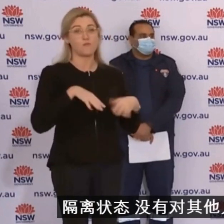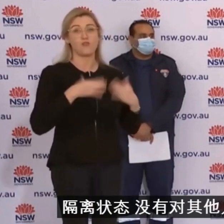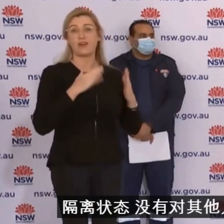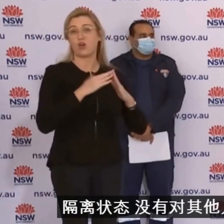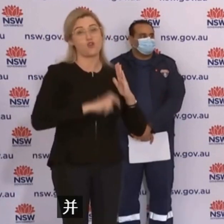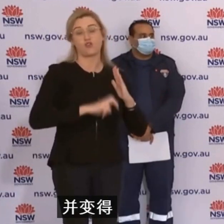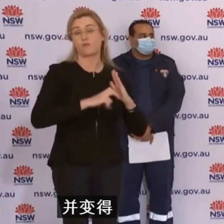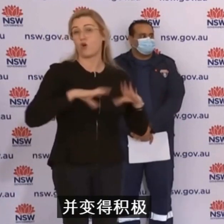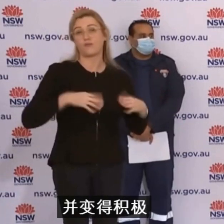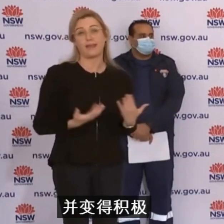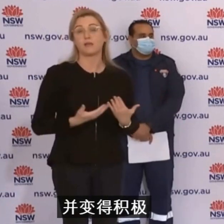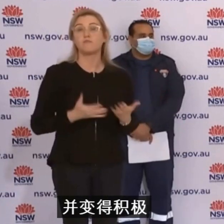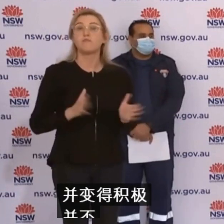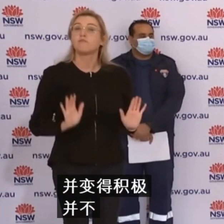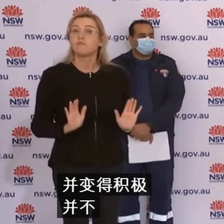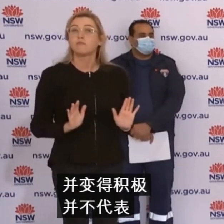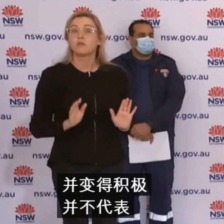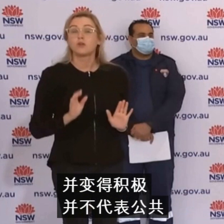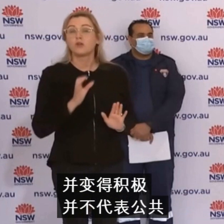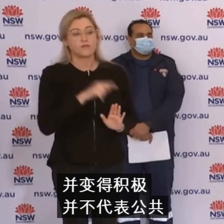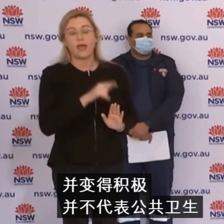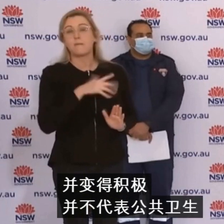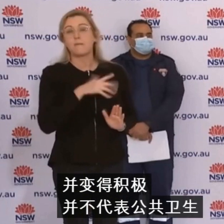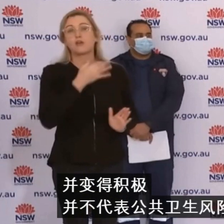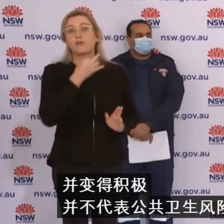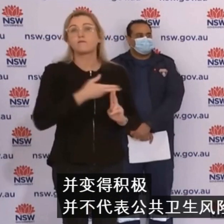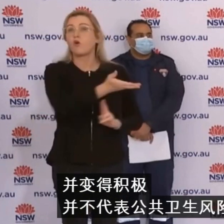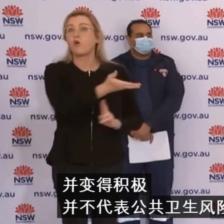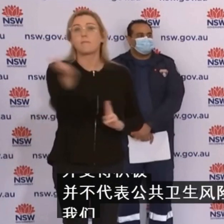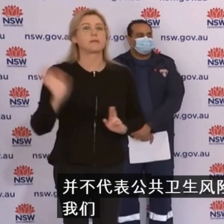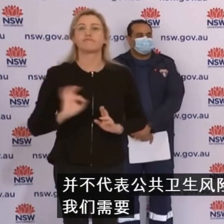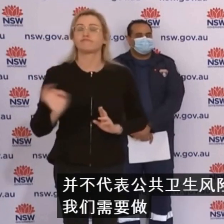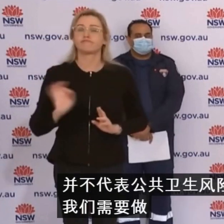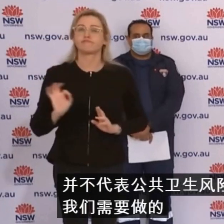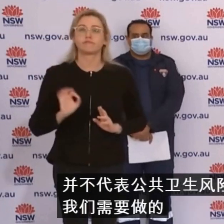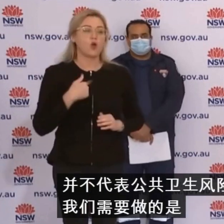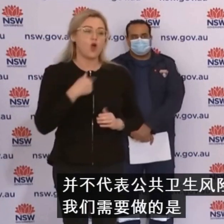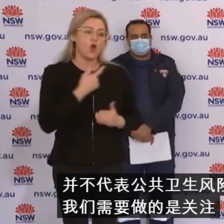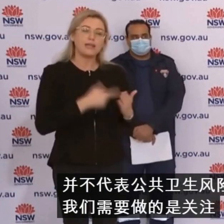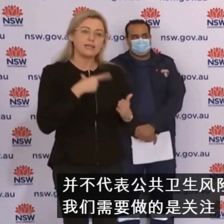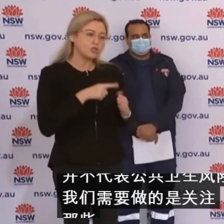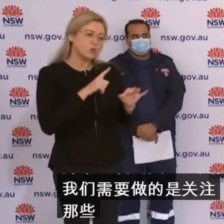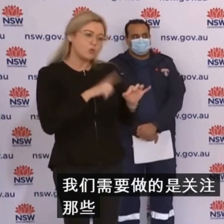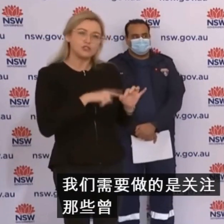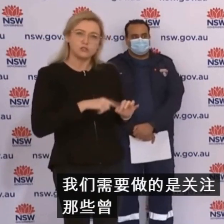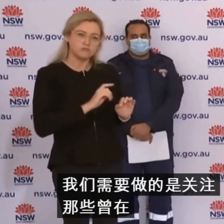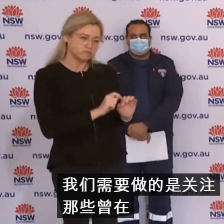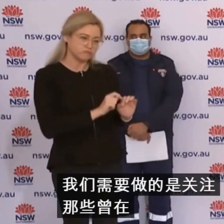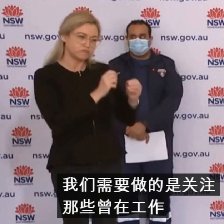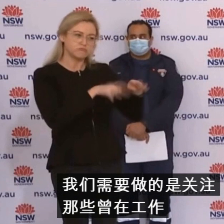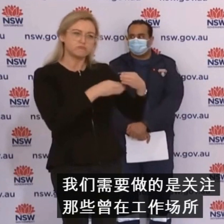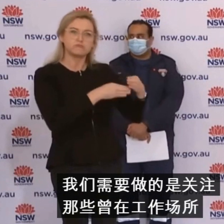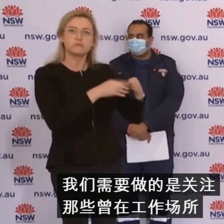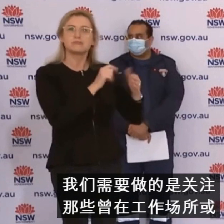turned and become positive, doesn't represent a public health risk. What we need to do is focus on those people that have been